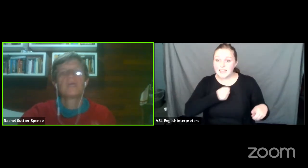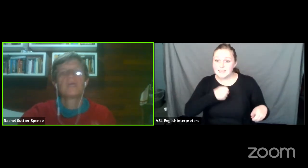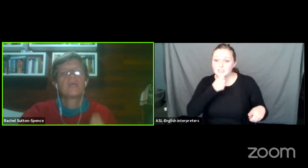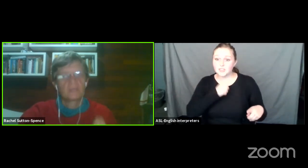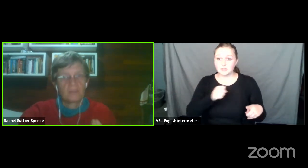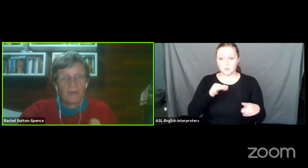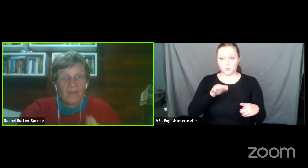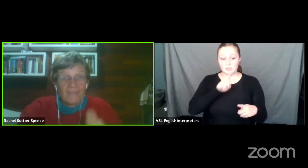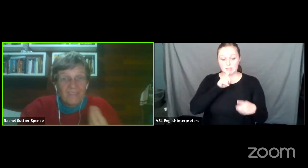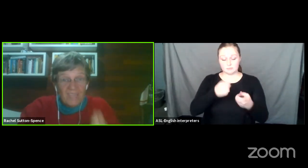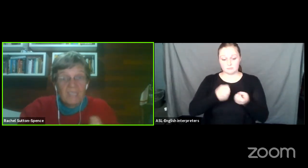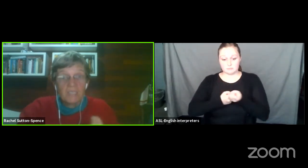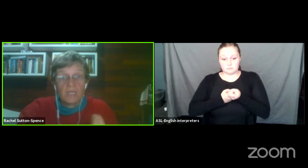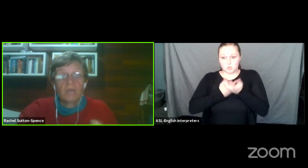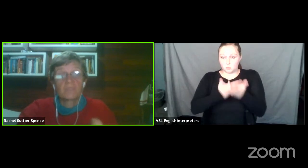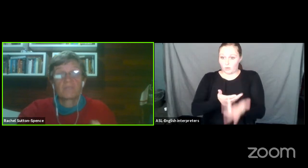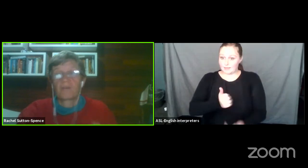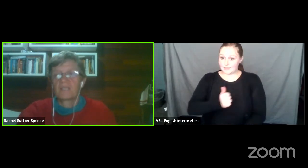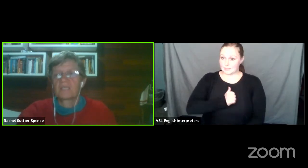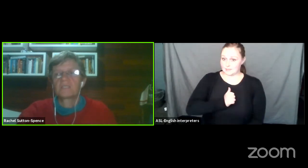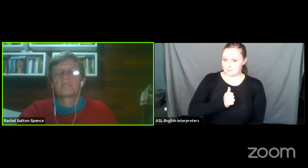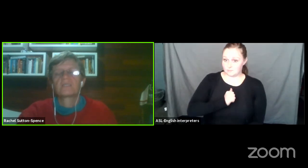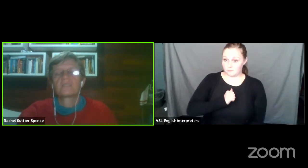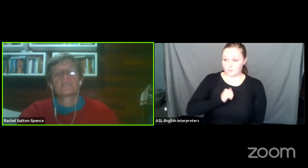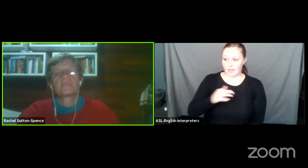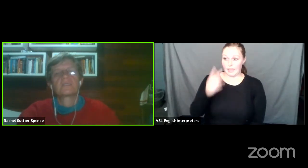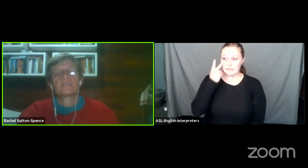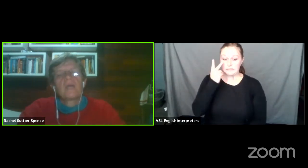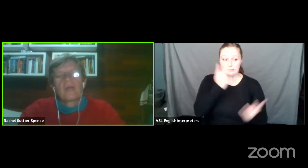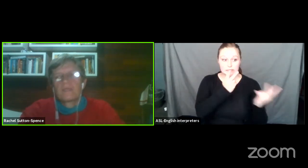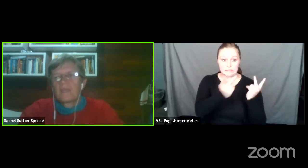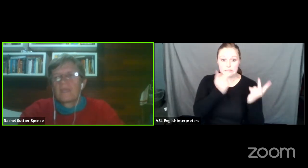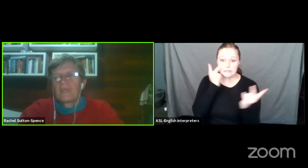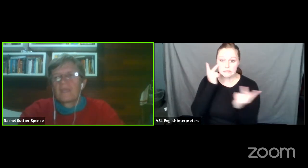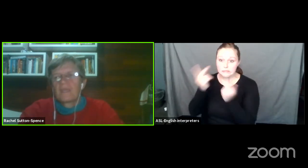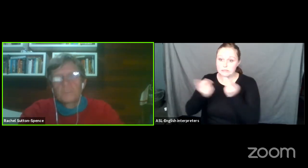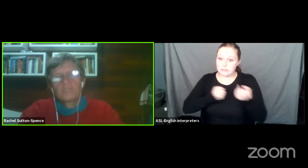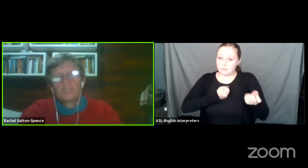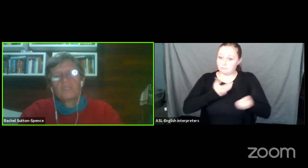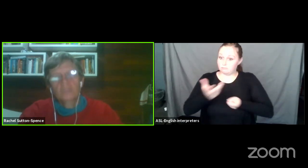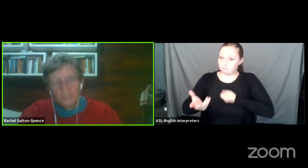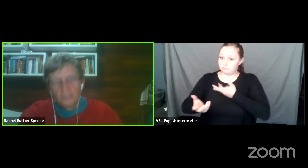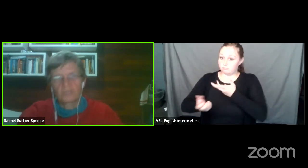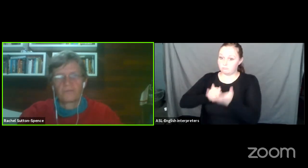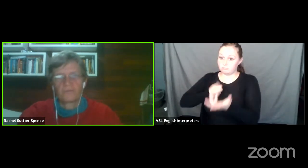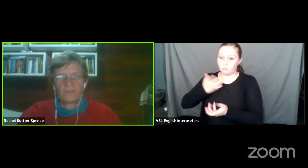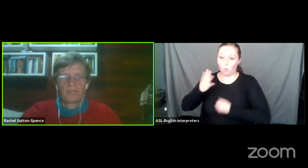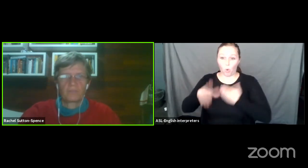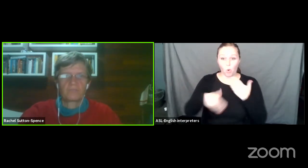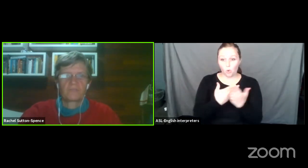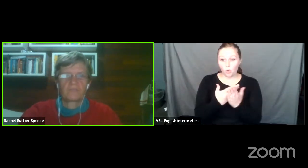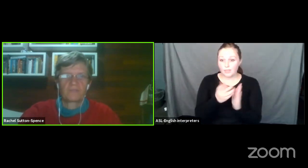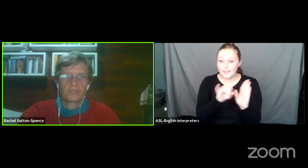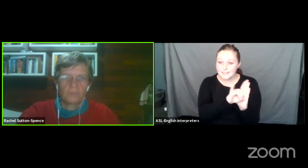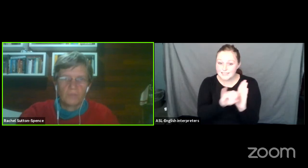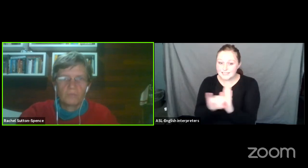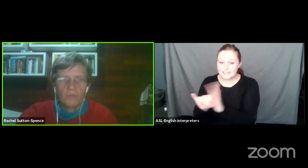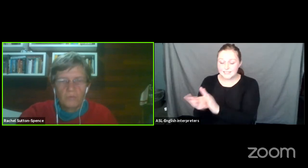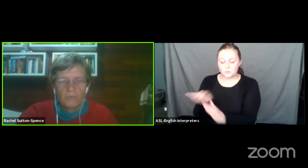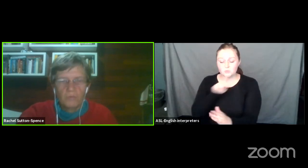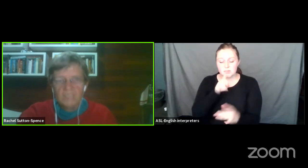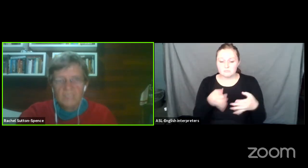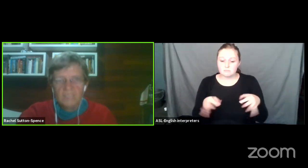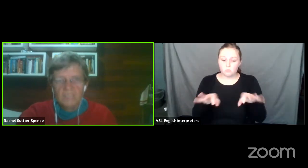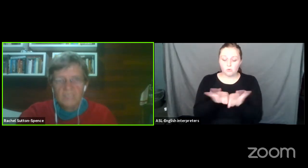expressing these types of identities. It's absolutely crucial for the development of deaf children.